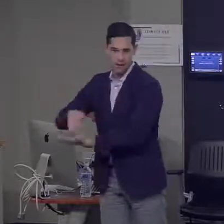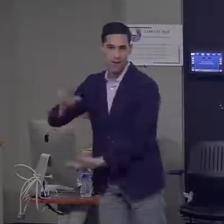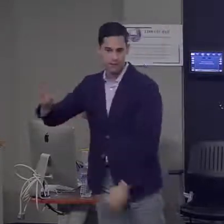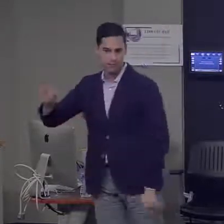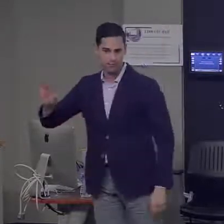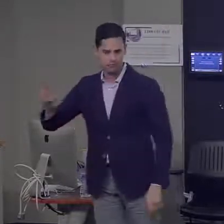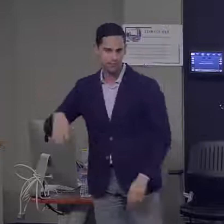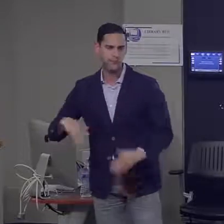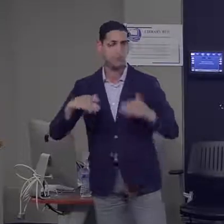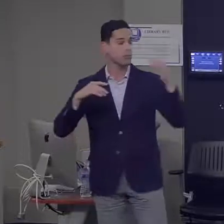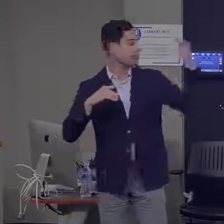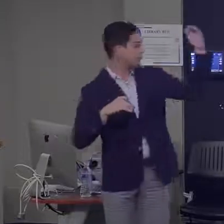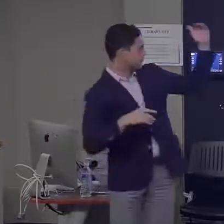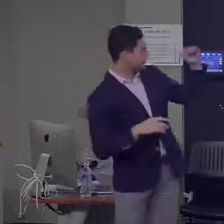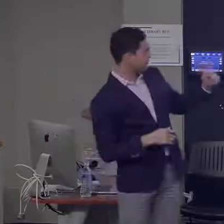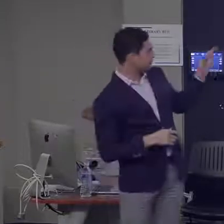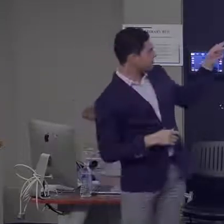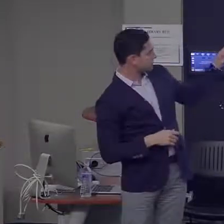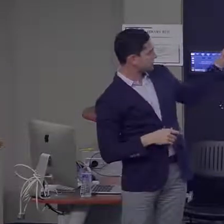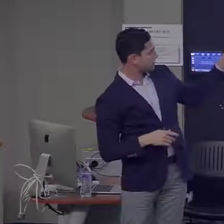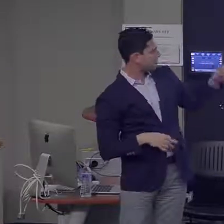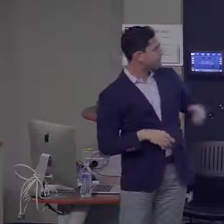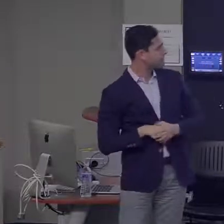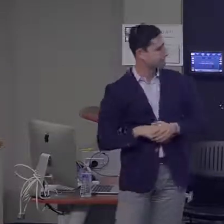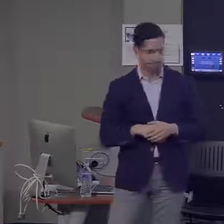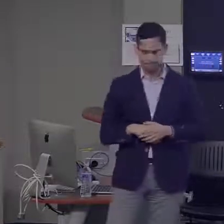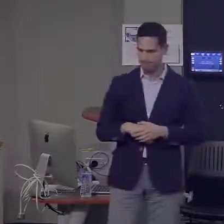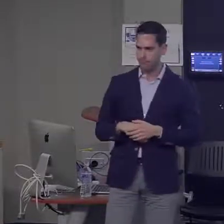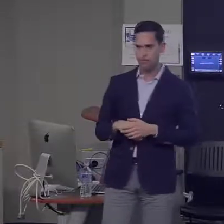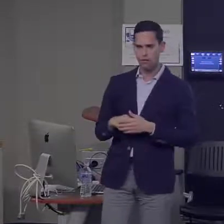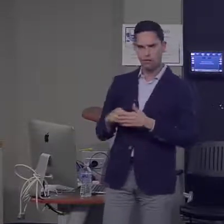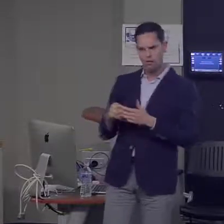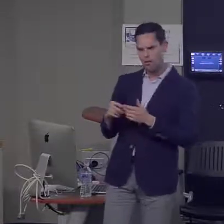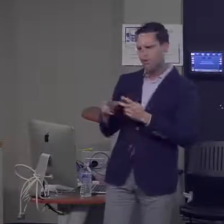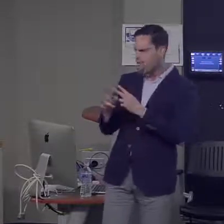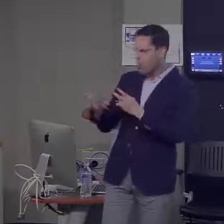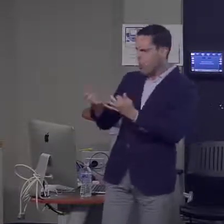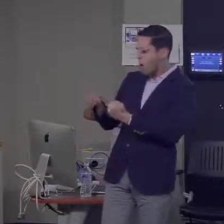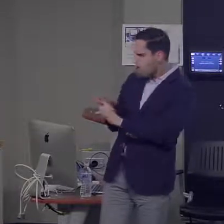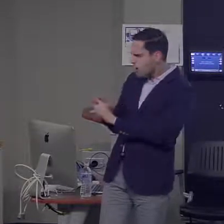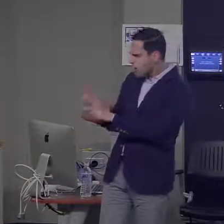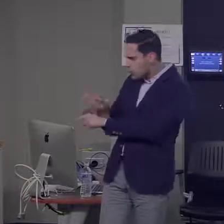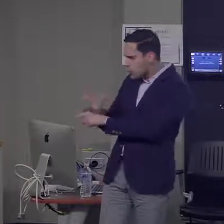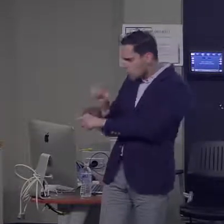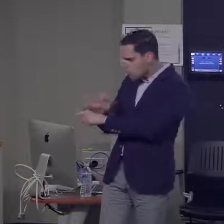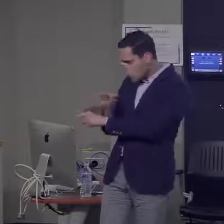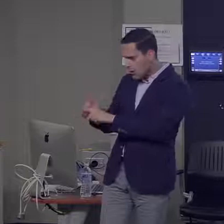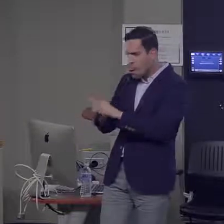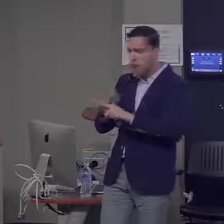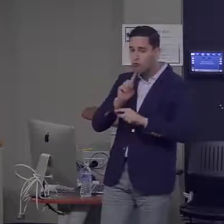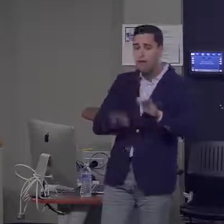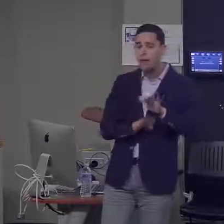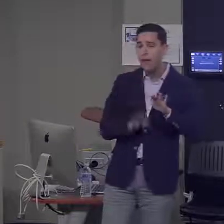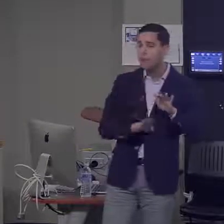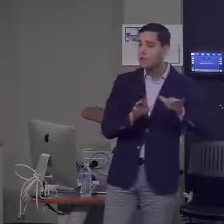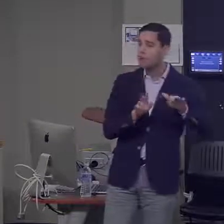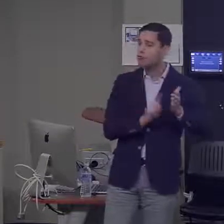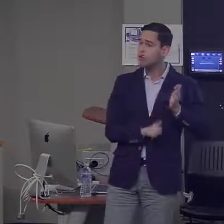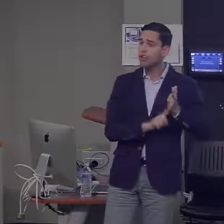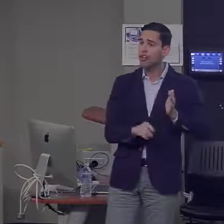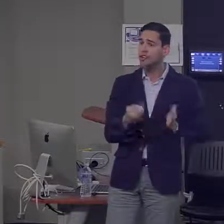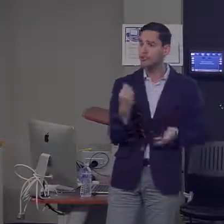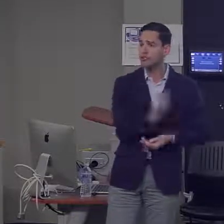lower right, what we see is high consideration of use and rather low quest for